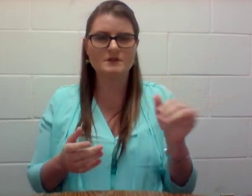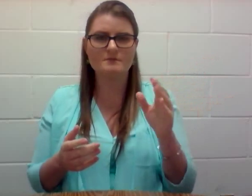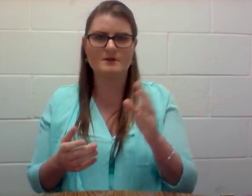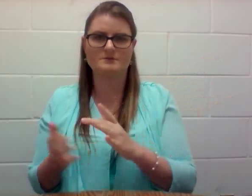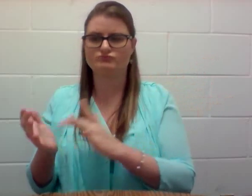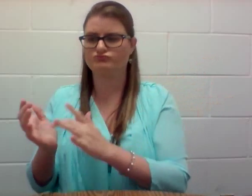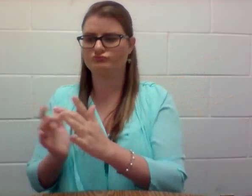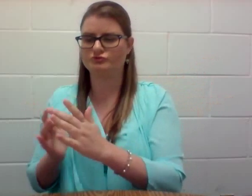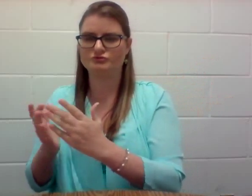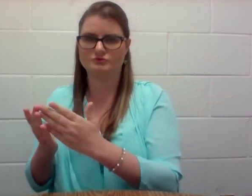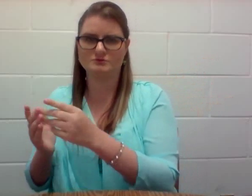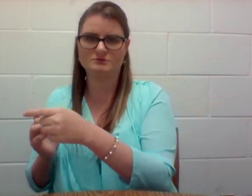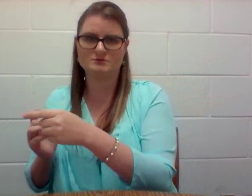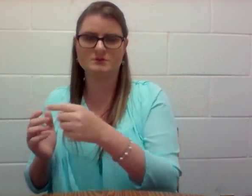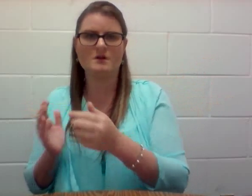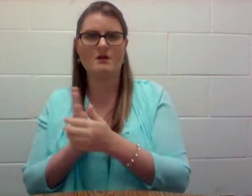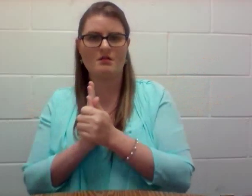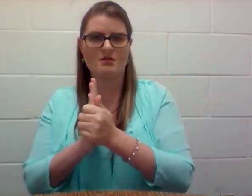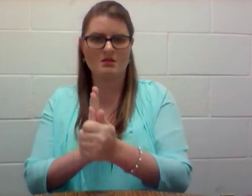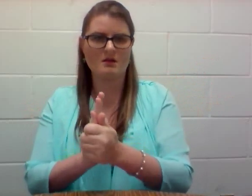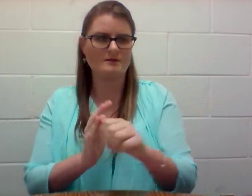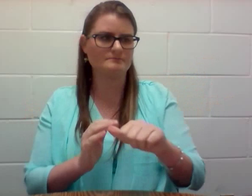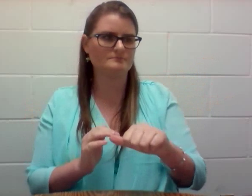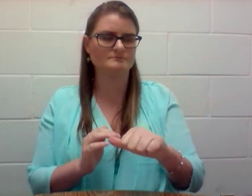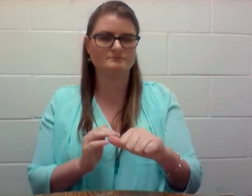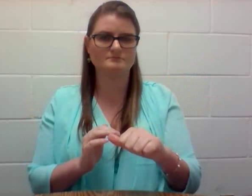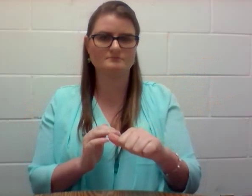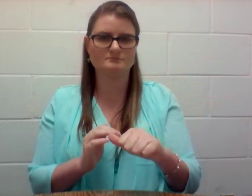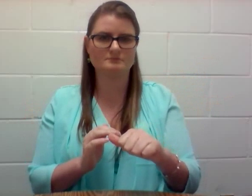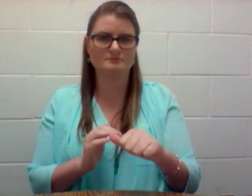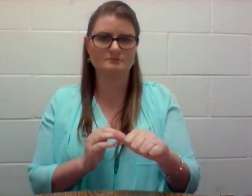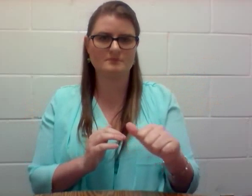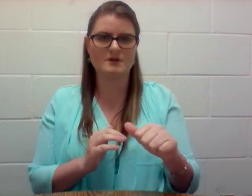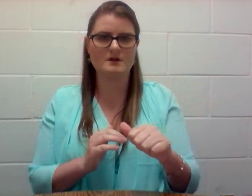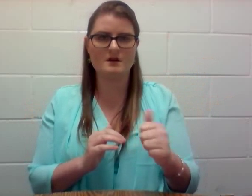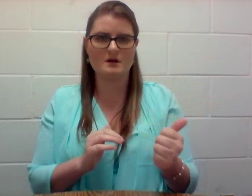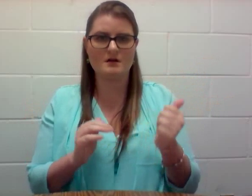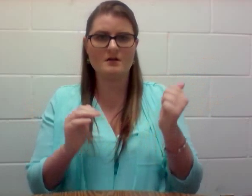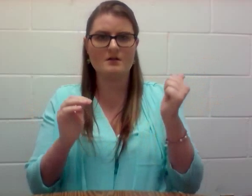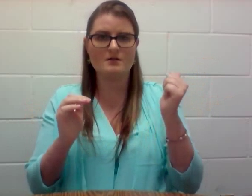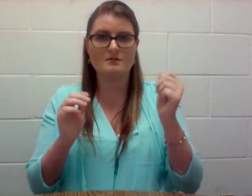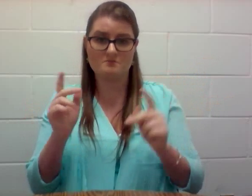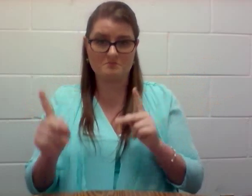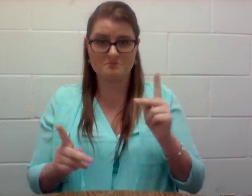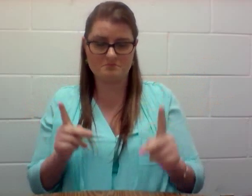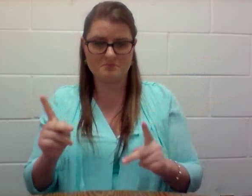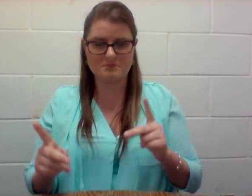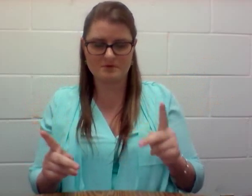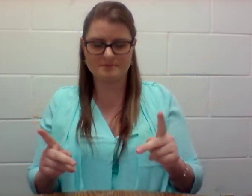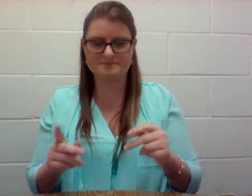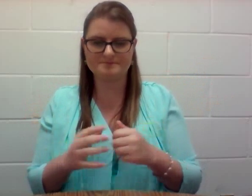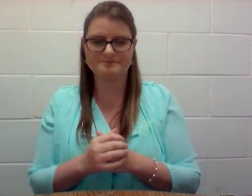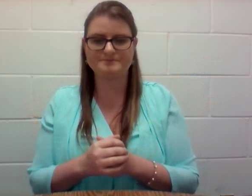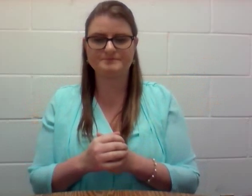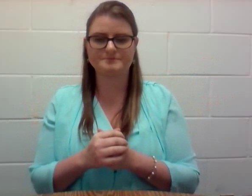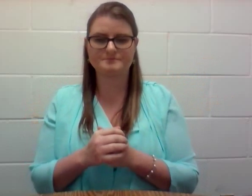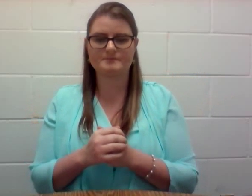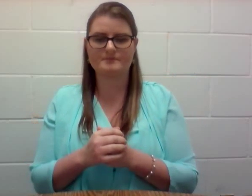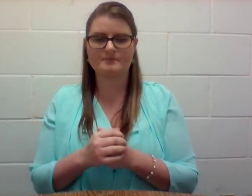the responsibility to lead the church as elders. But what about outside the church, in thousands of possible roles that